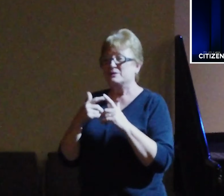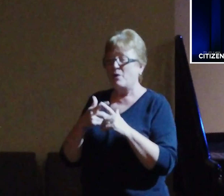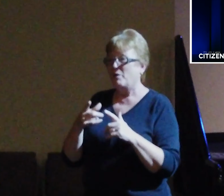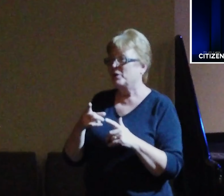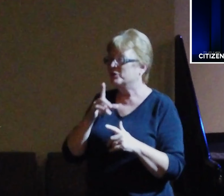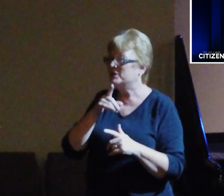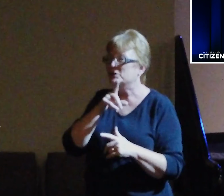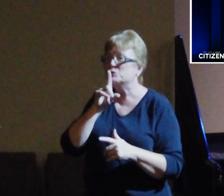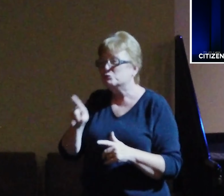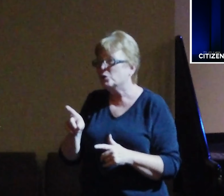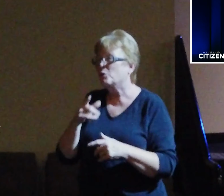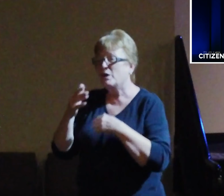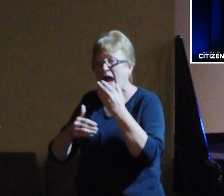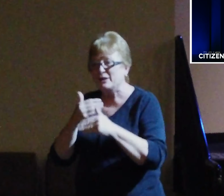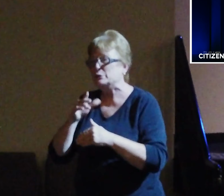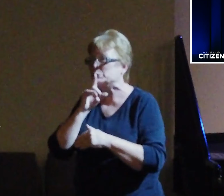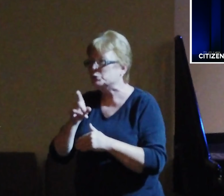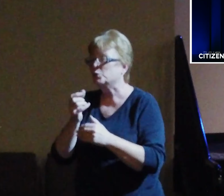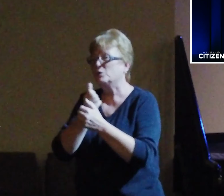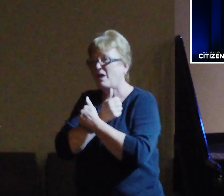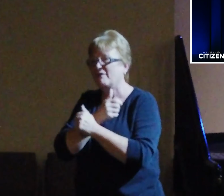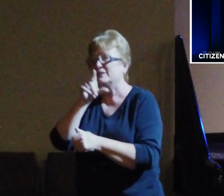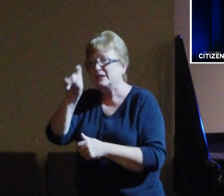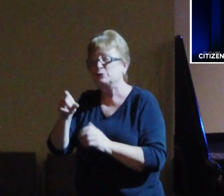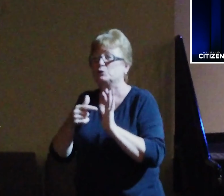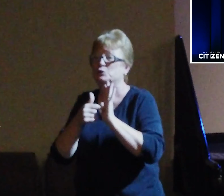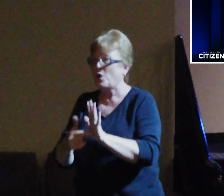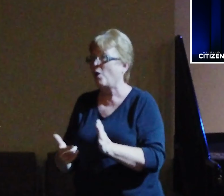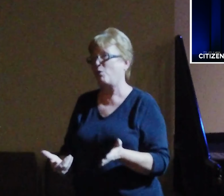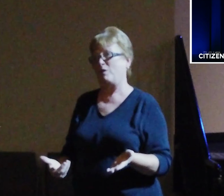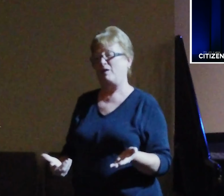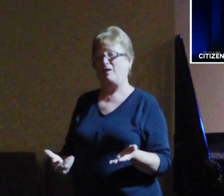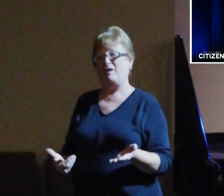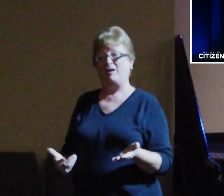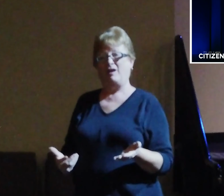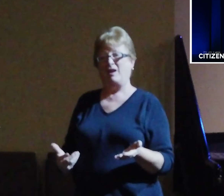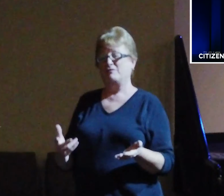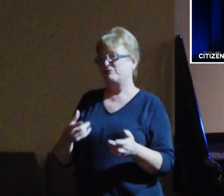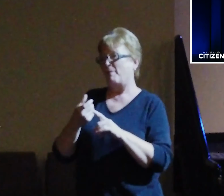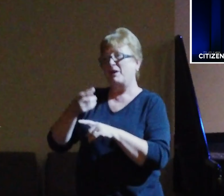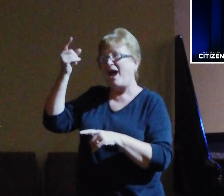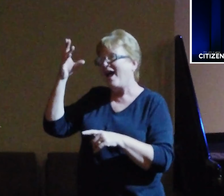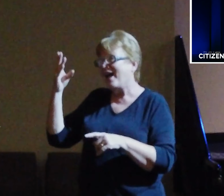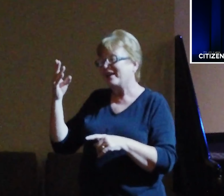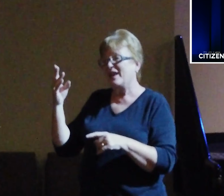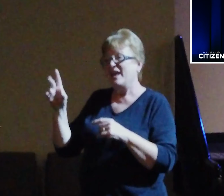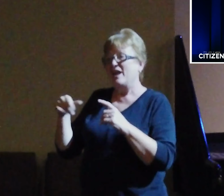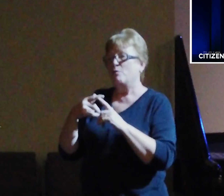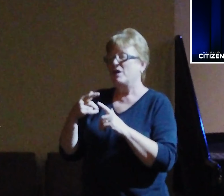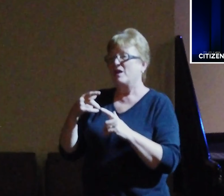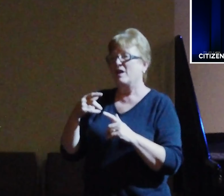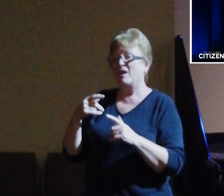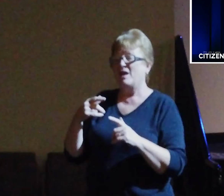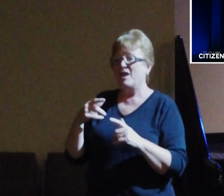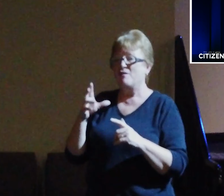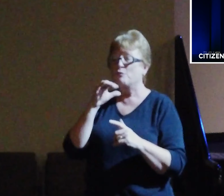kindness and in true love. We will not be opposed by the world if we try and blend into it.